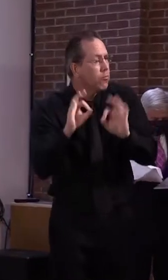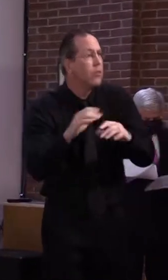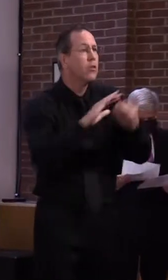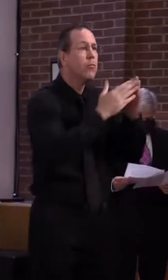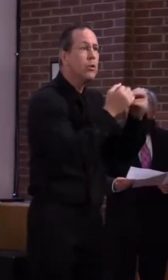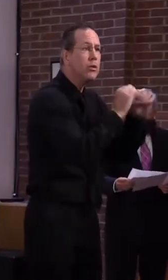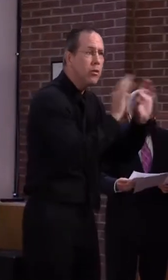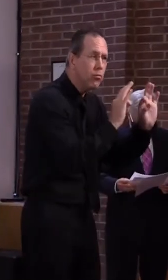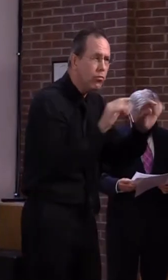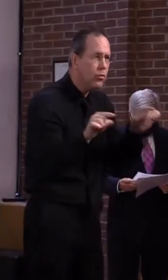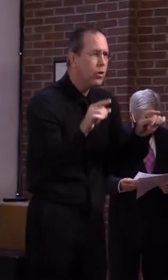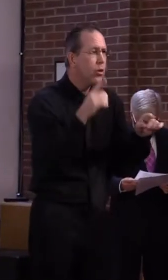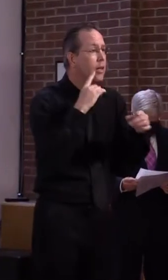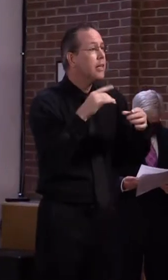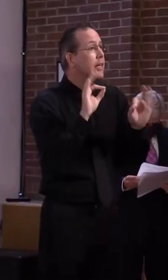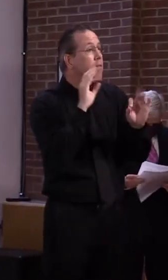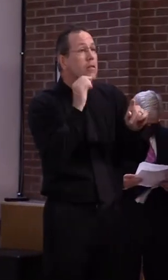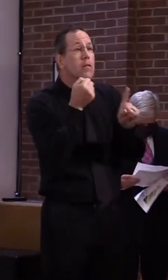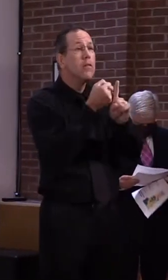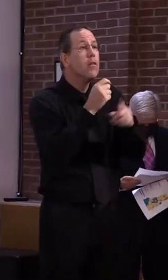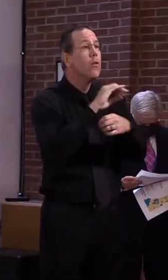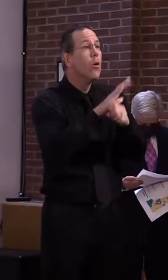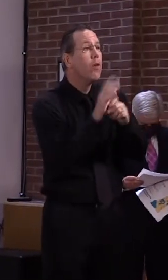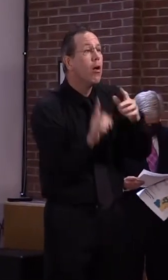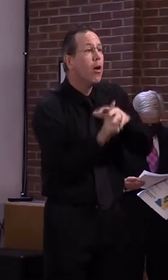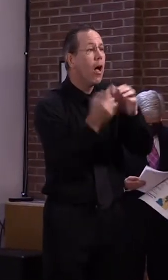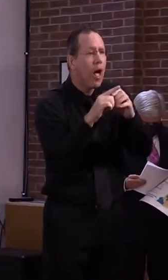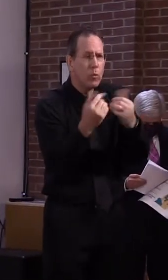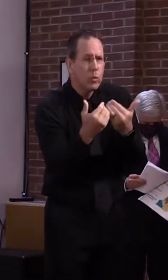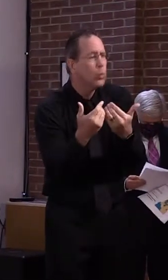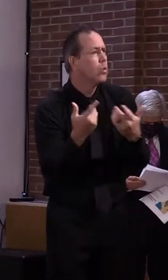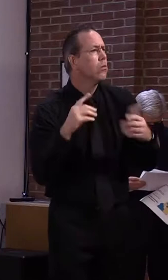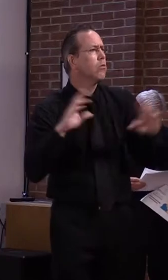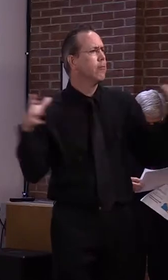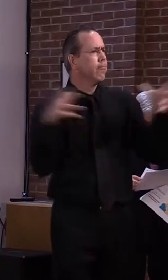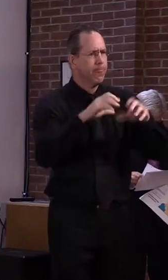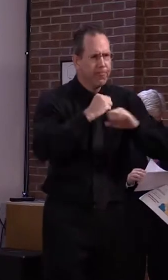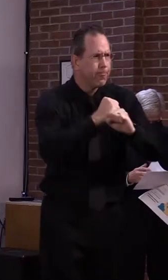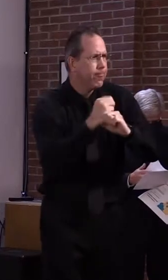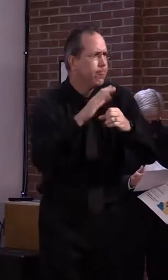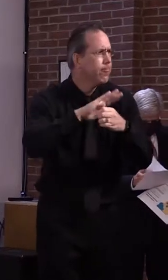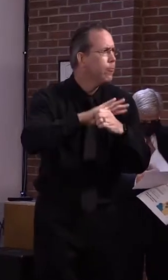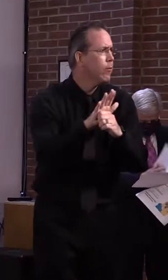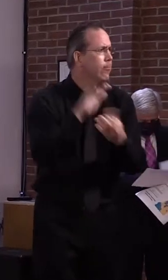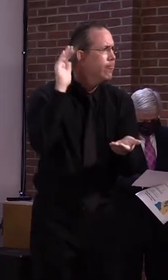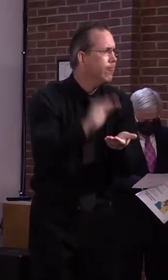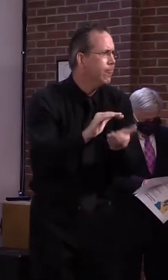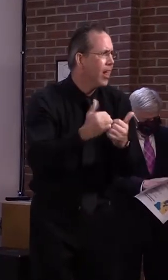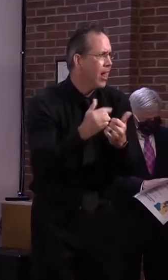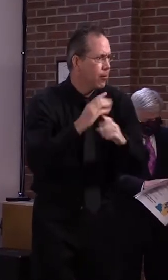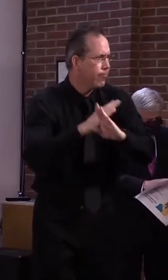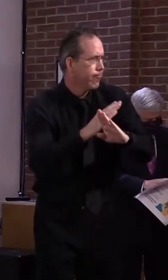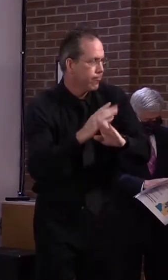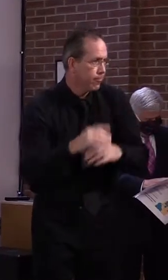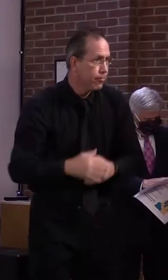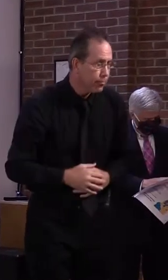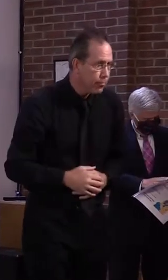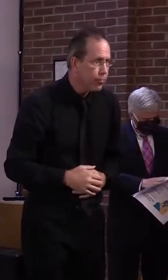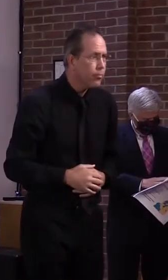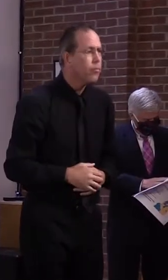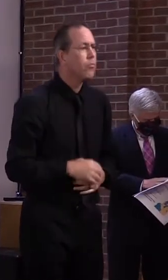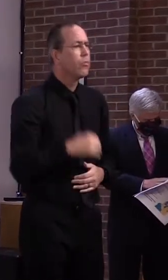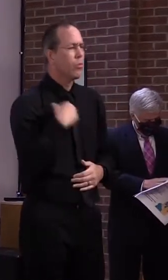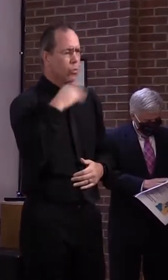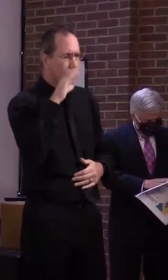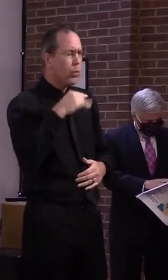like when, it appears. Public health officials have given the green light for in-person learning because